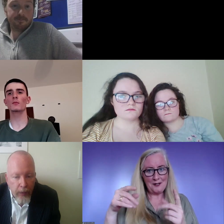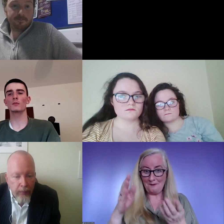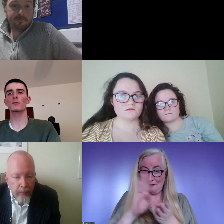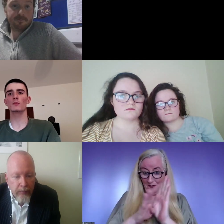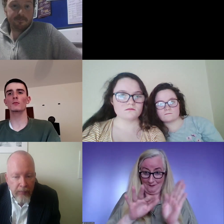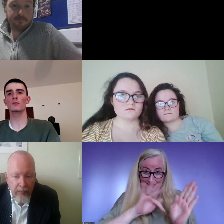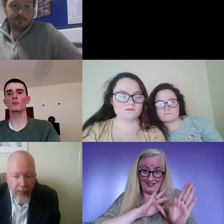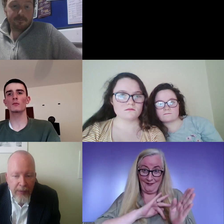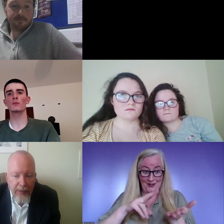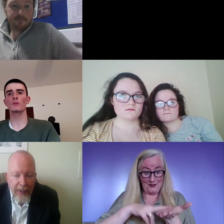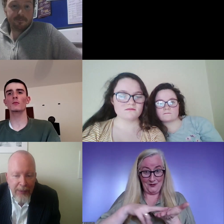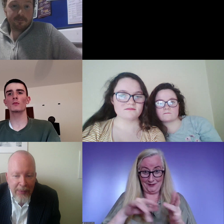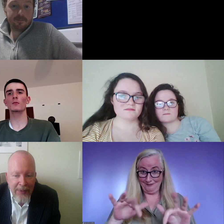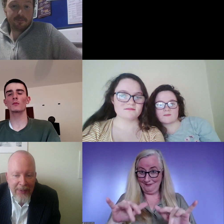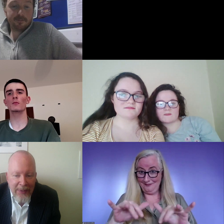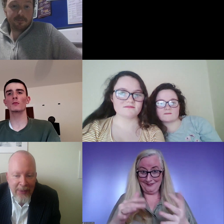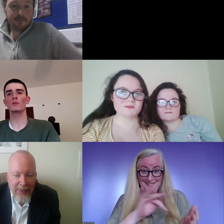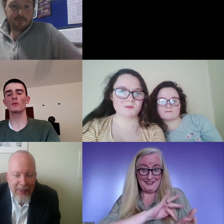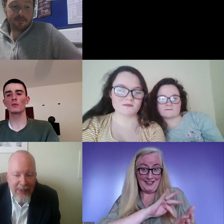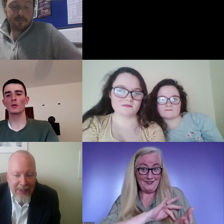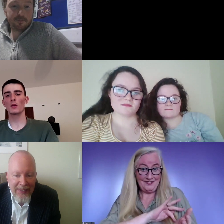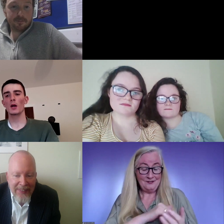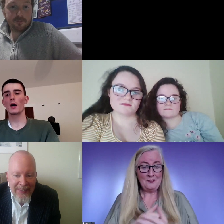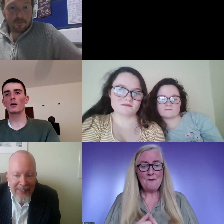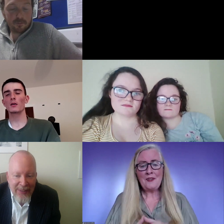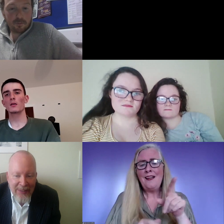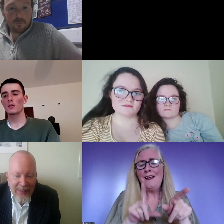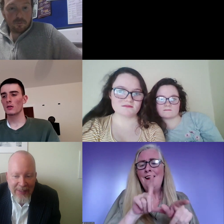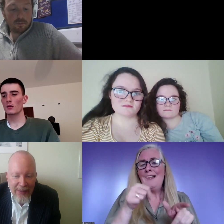Very cool. And what do you think, Dan? You had some ideas, and